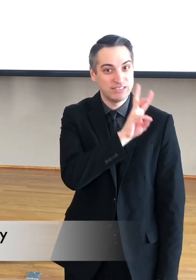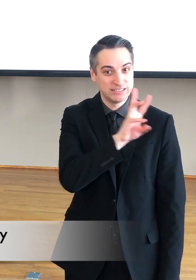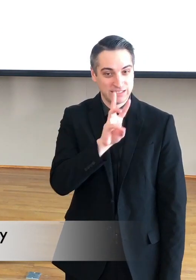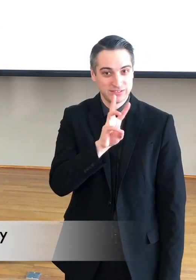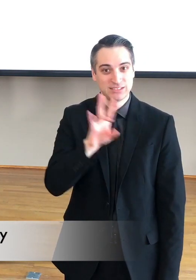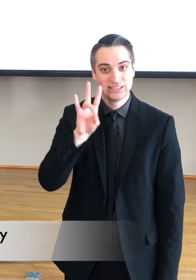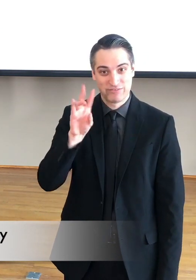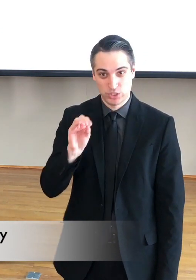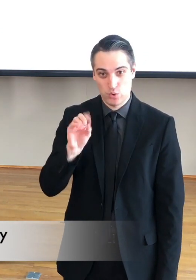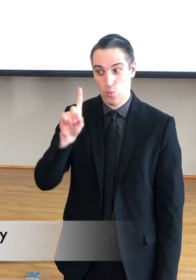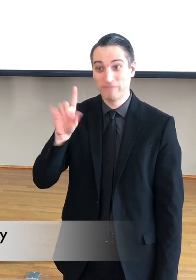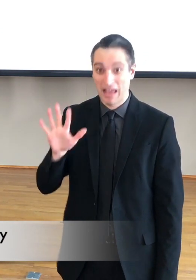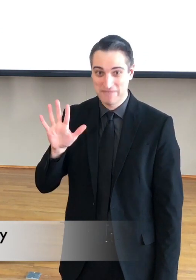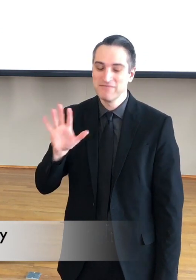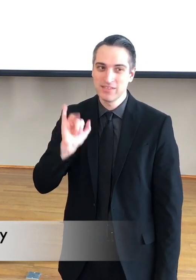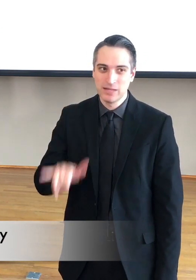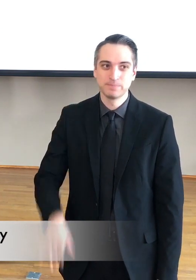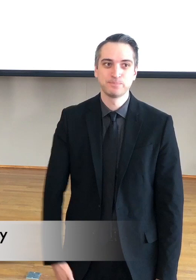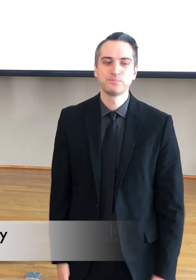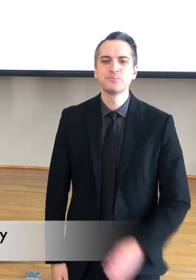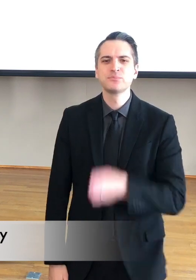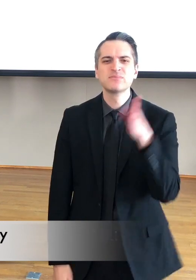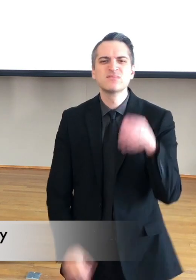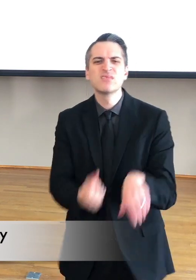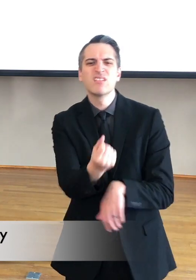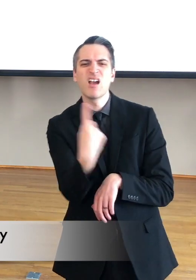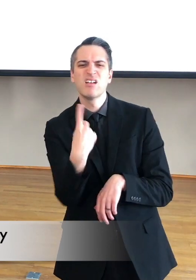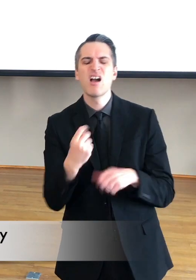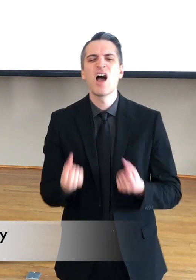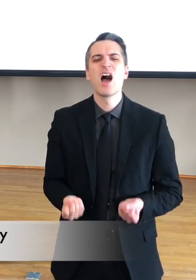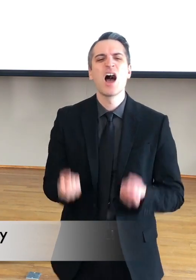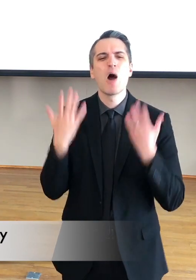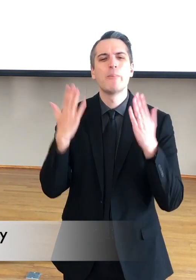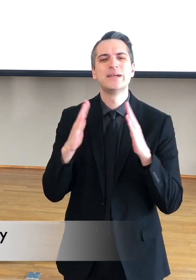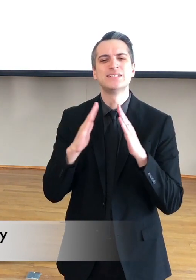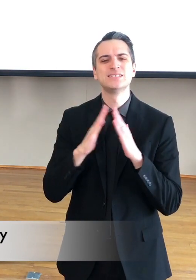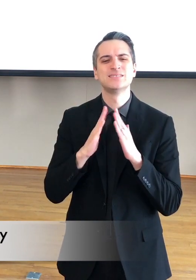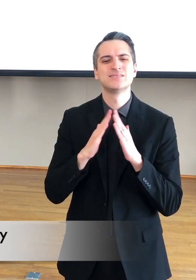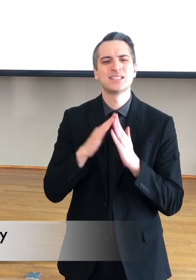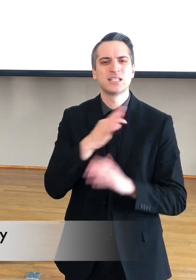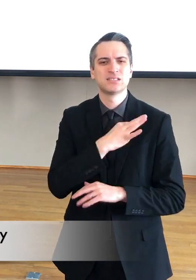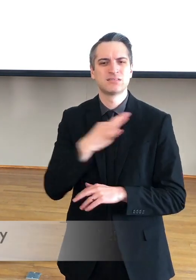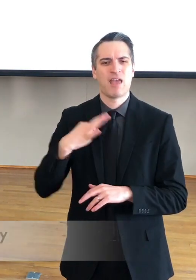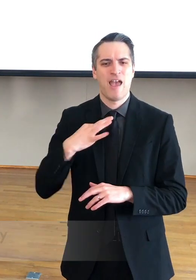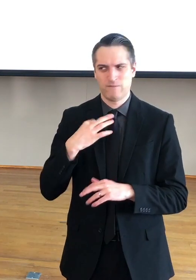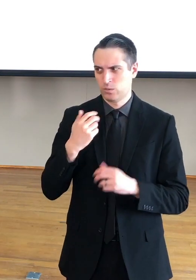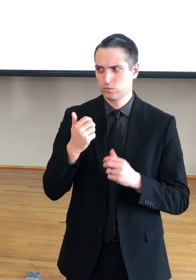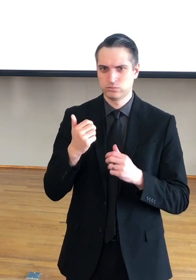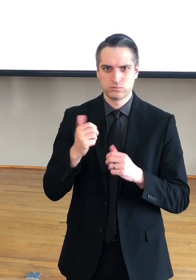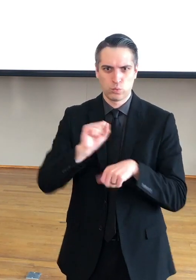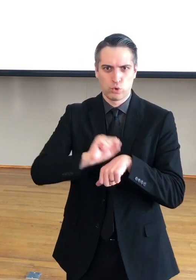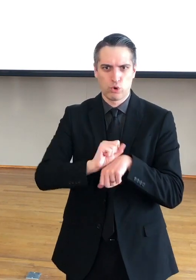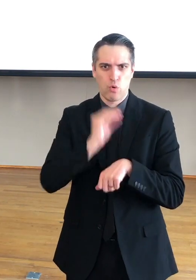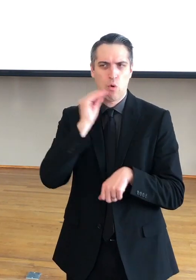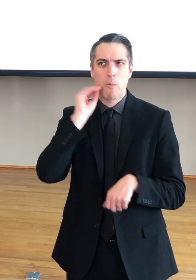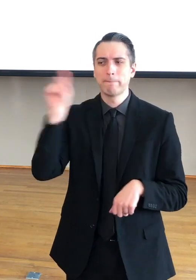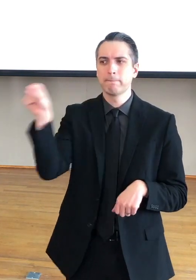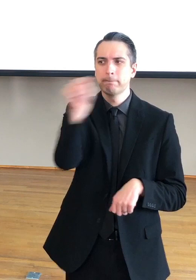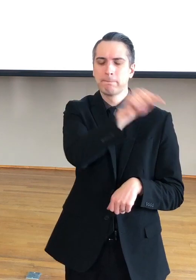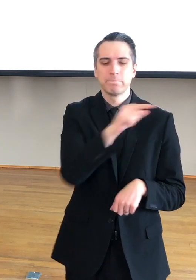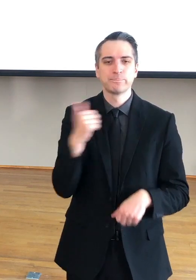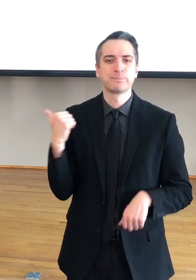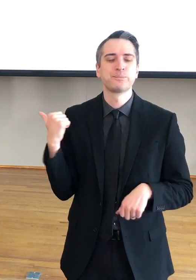766-7015 for those type of activities. Do you have any idea how many city employees are working from home at this time? We probably have about maybe